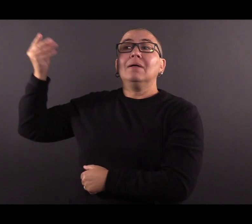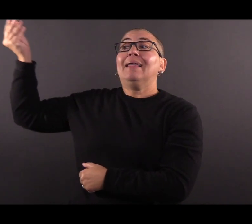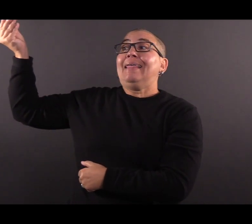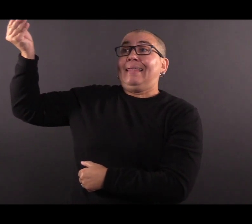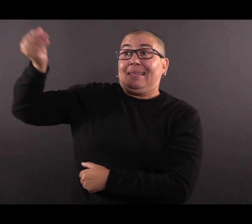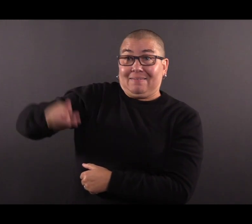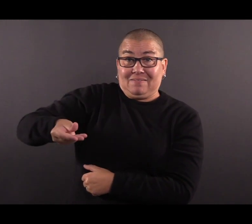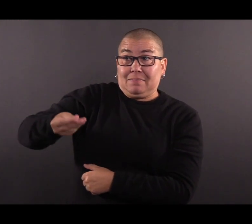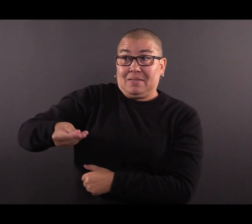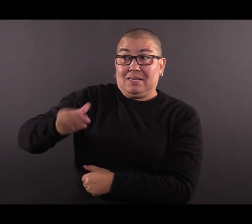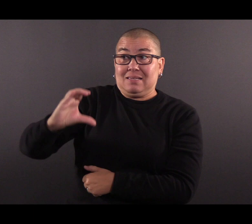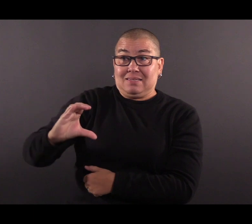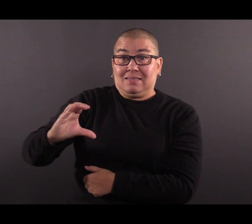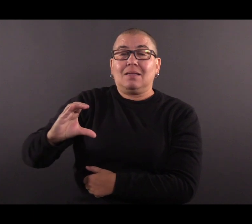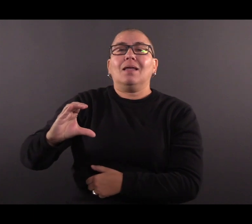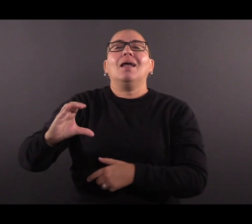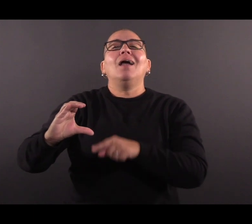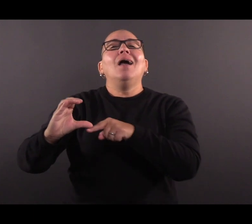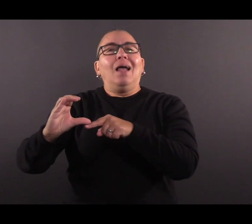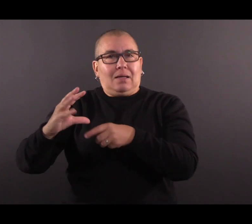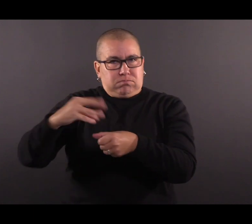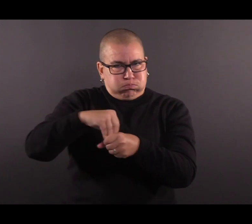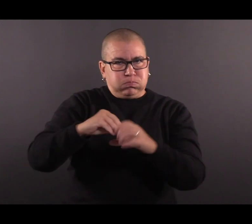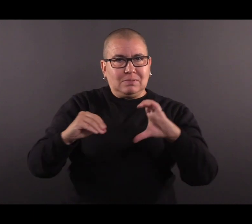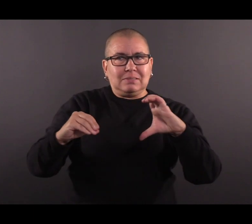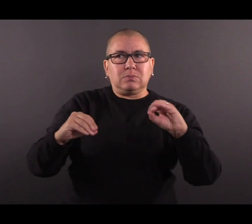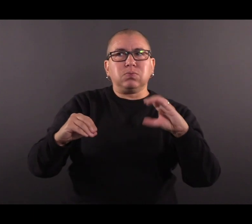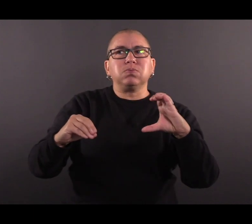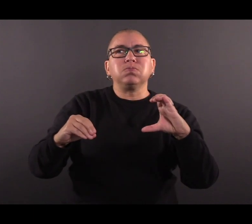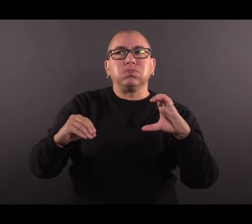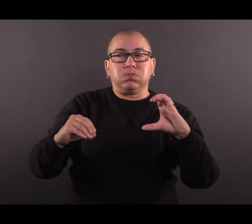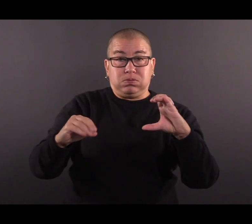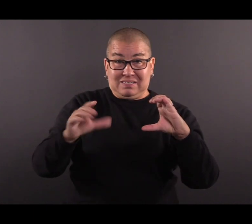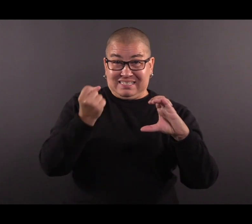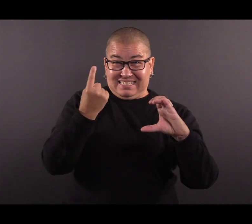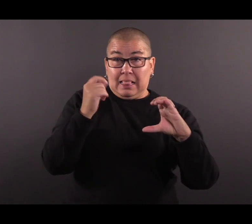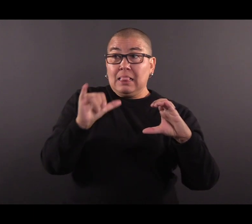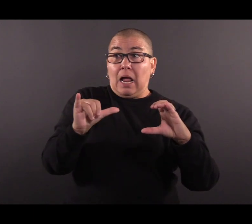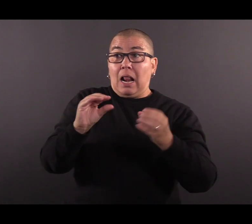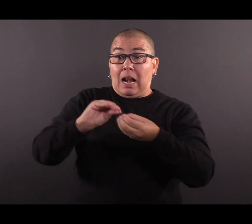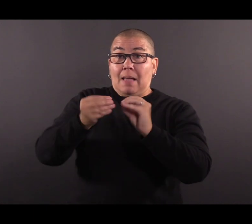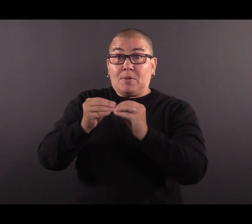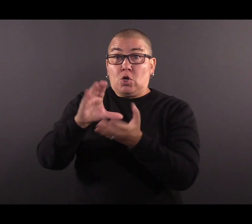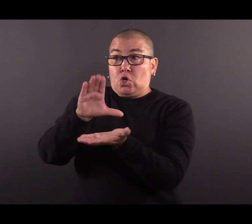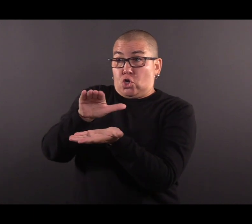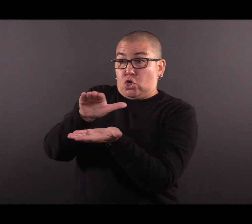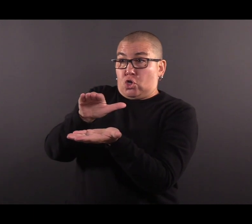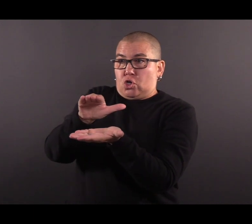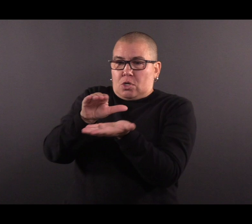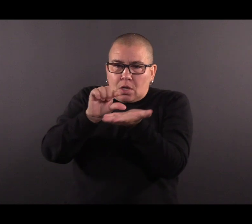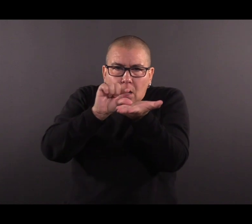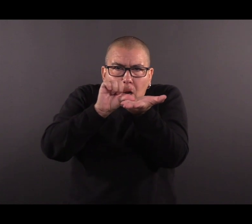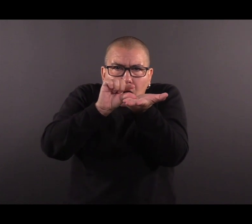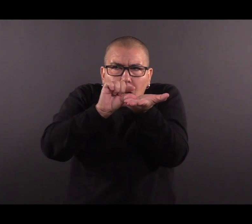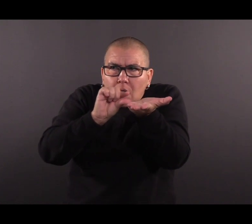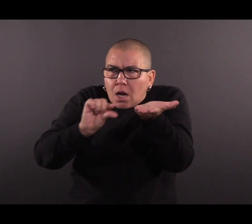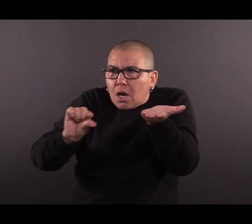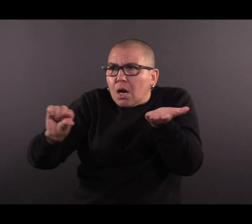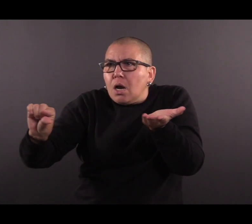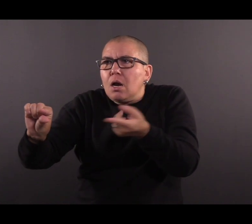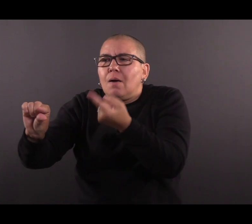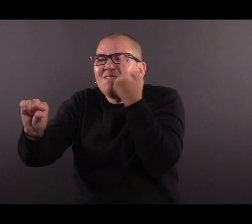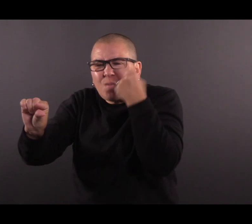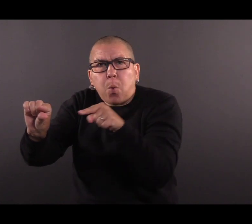Care program application and set aside for projects that directly assist survivors of domestic violence,